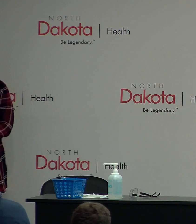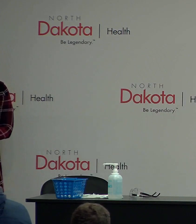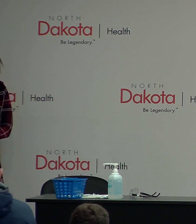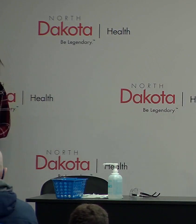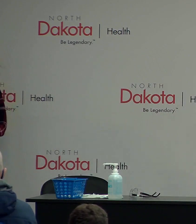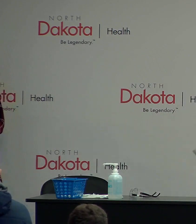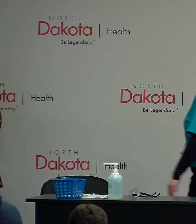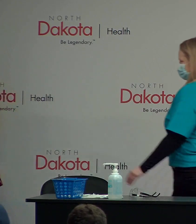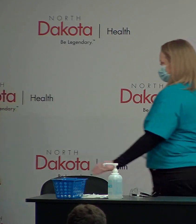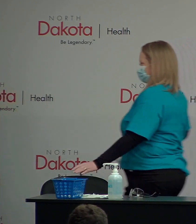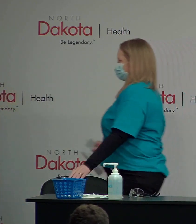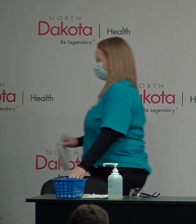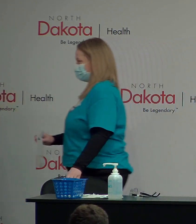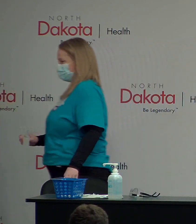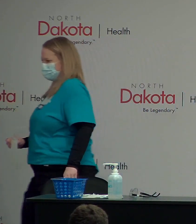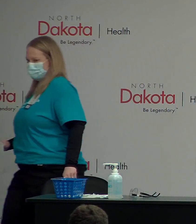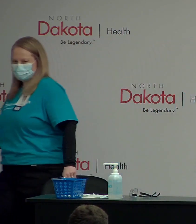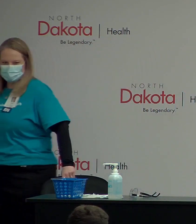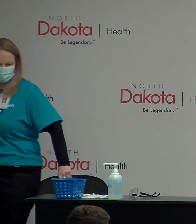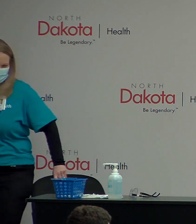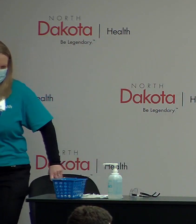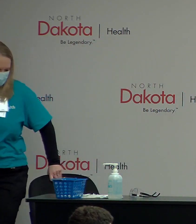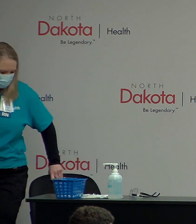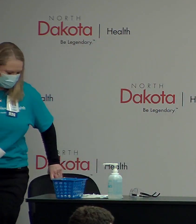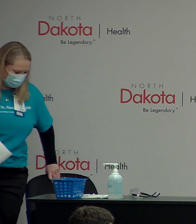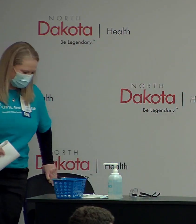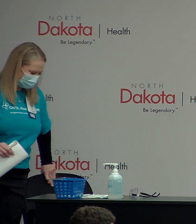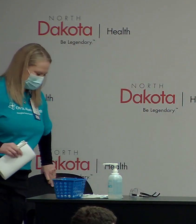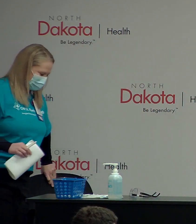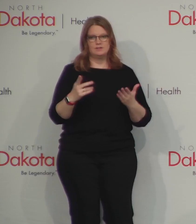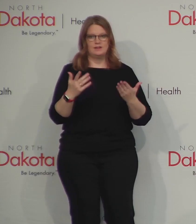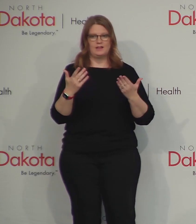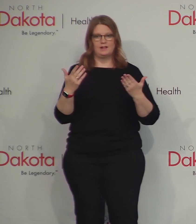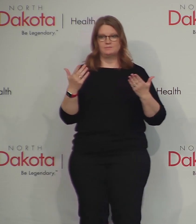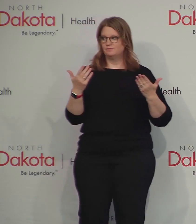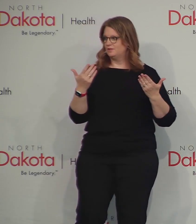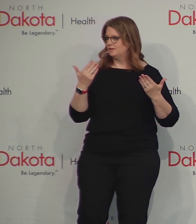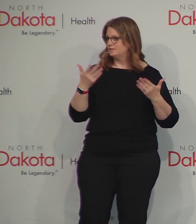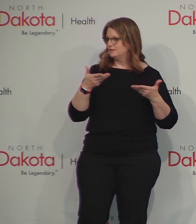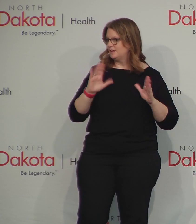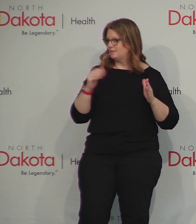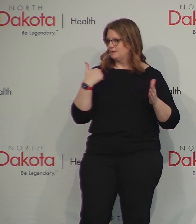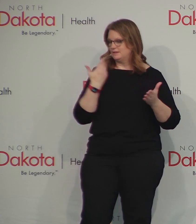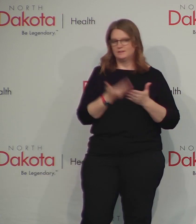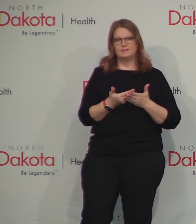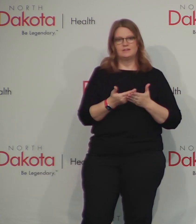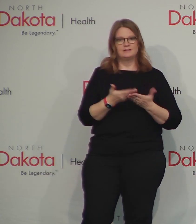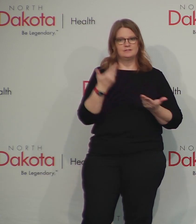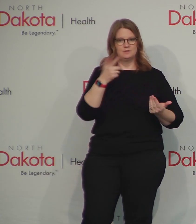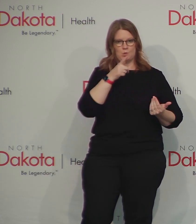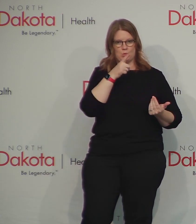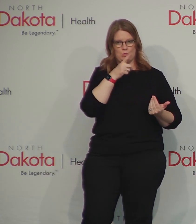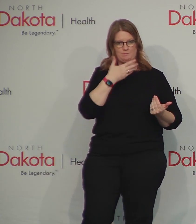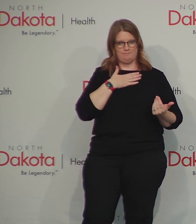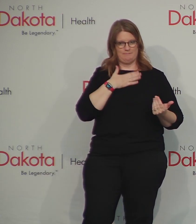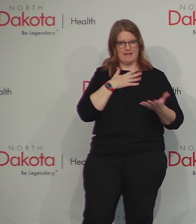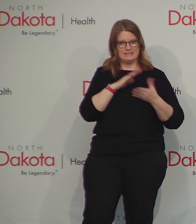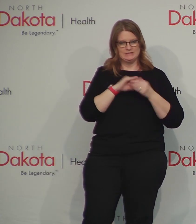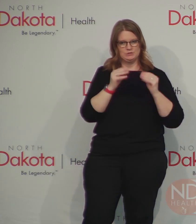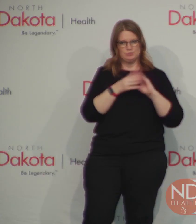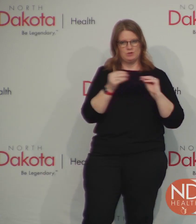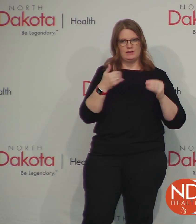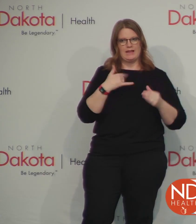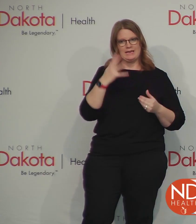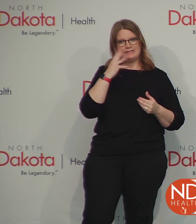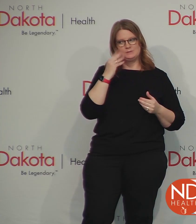Good morning. Thank you, Governor Burgum and DOH for having me. A little bit about my story. I had